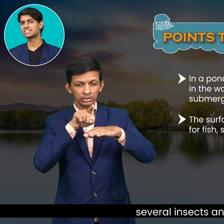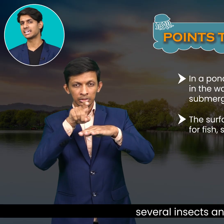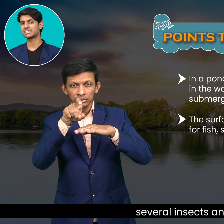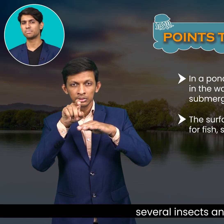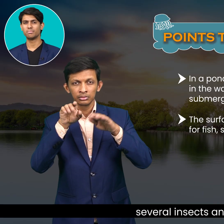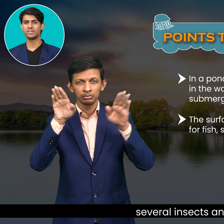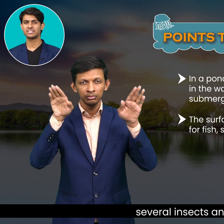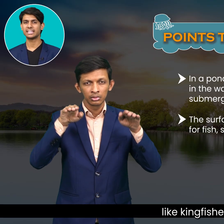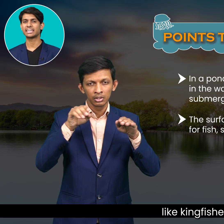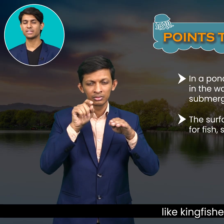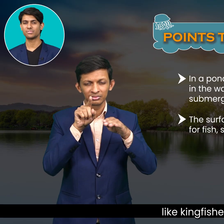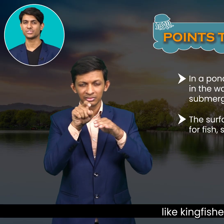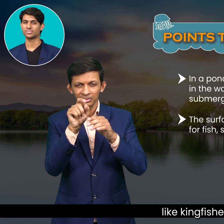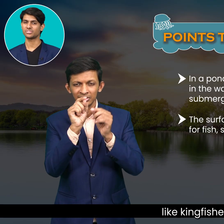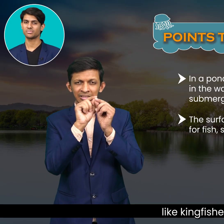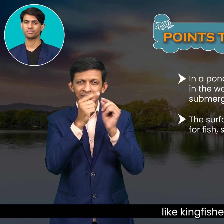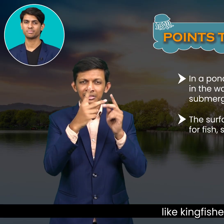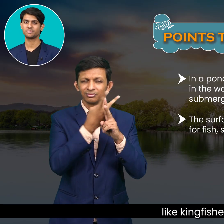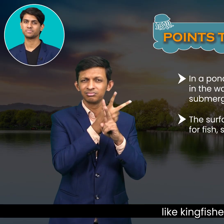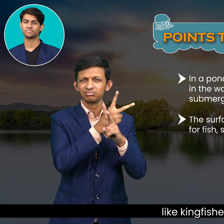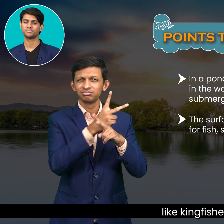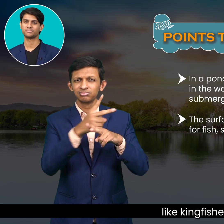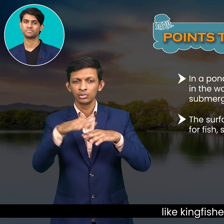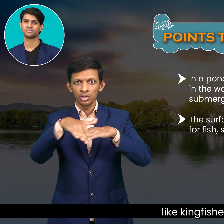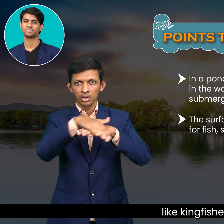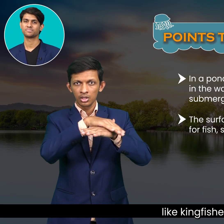several insects and birds like kingfishers.